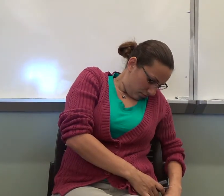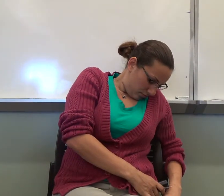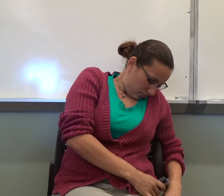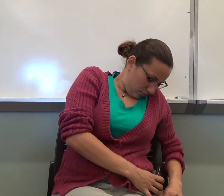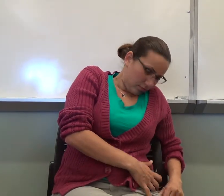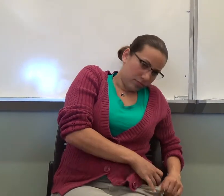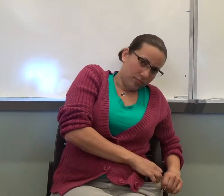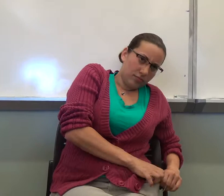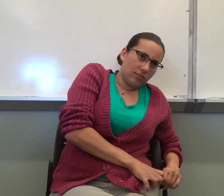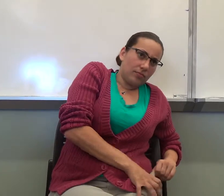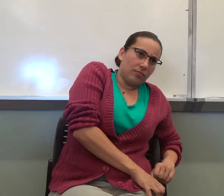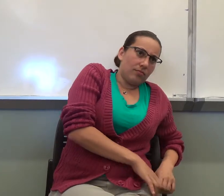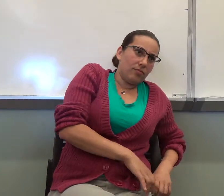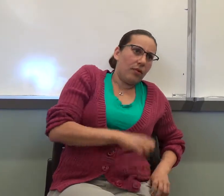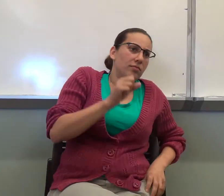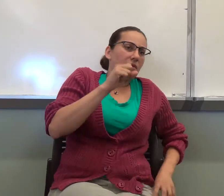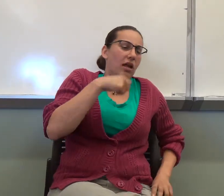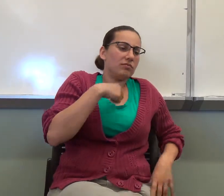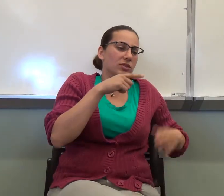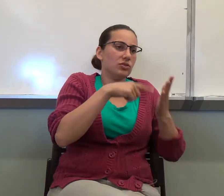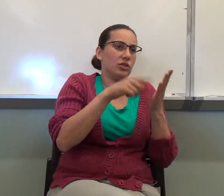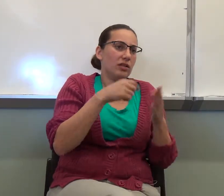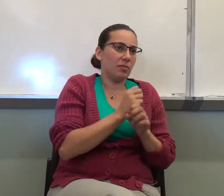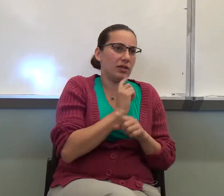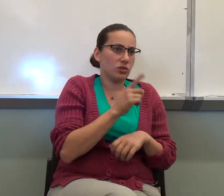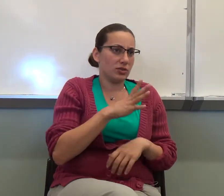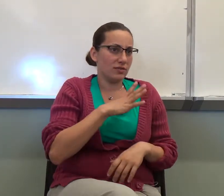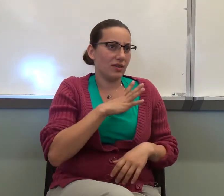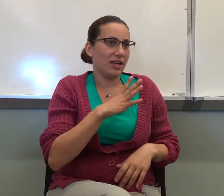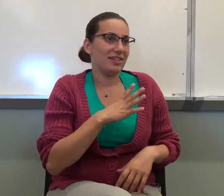So that's the distributed form of what we saw.